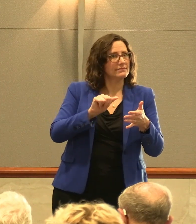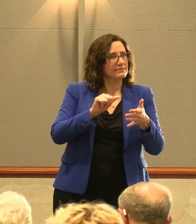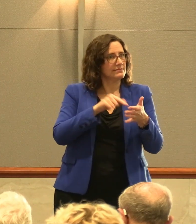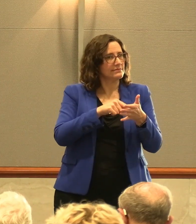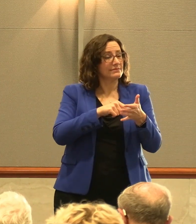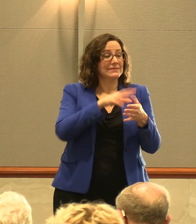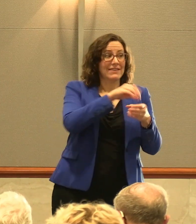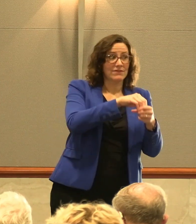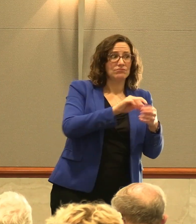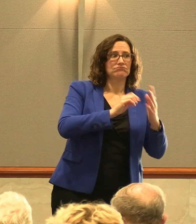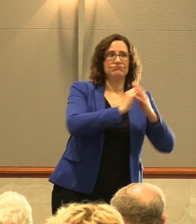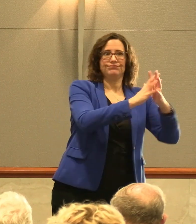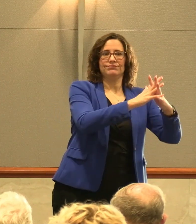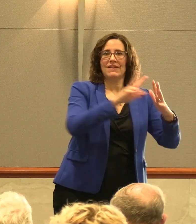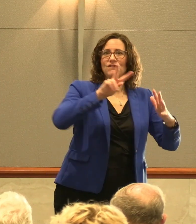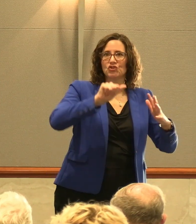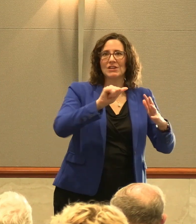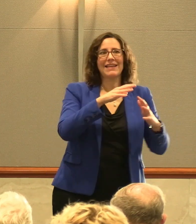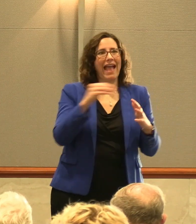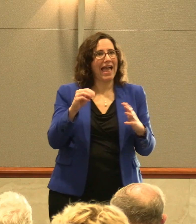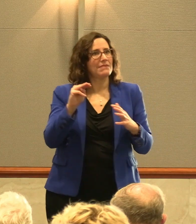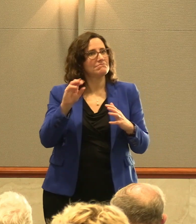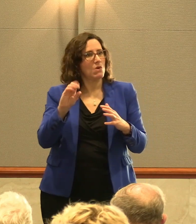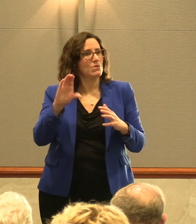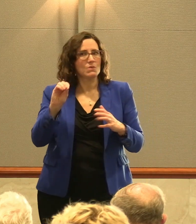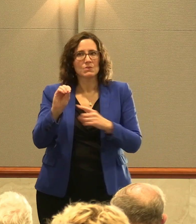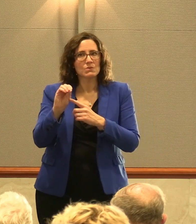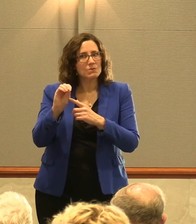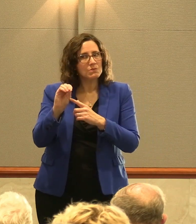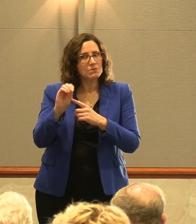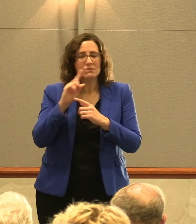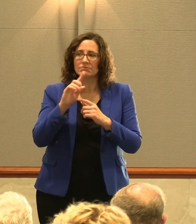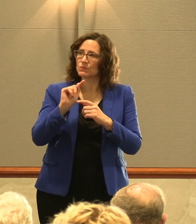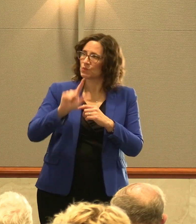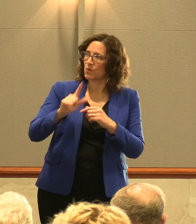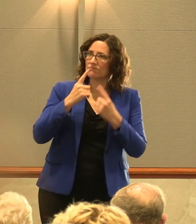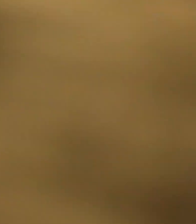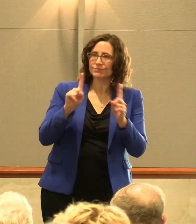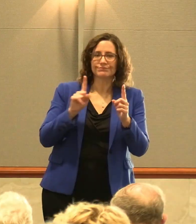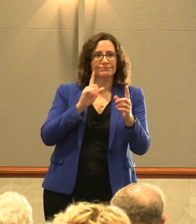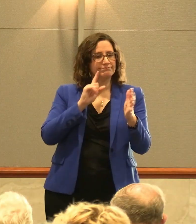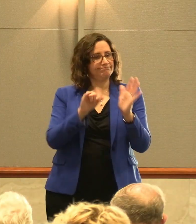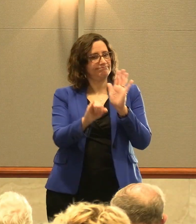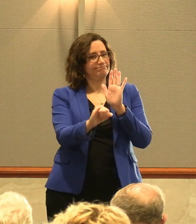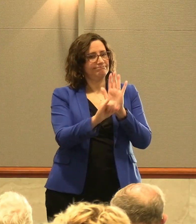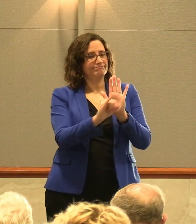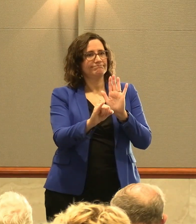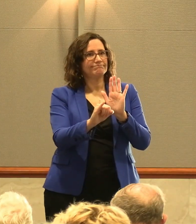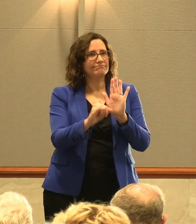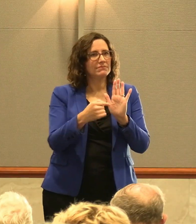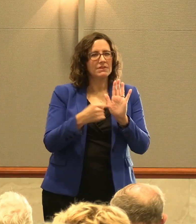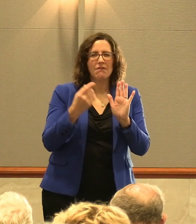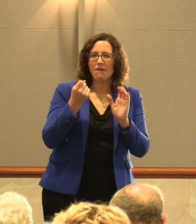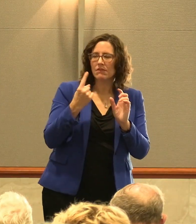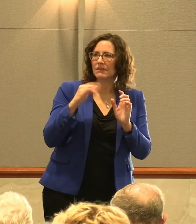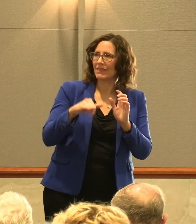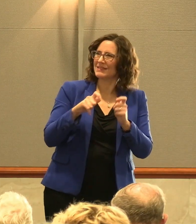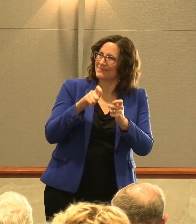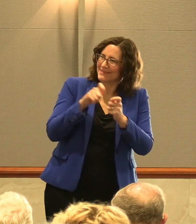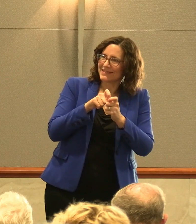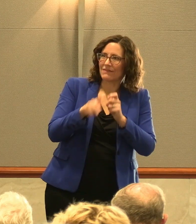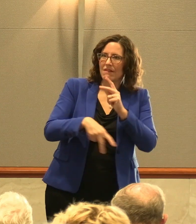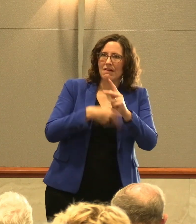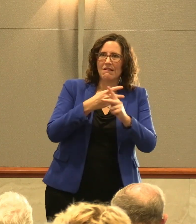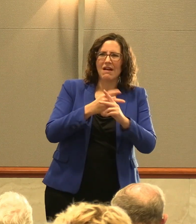both Virginia and Montgomery County as a valuable tool in correctly identifying and understanding this particular form